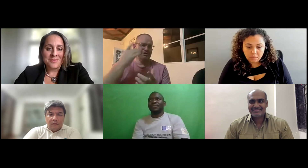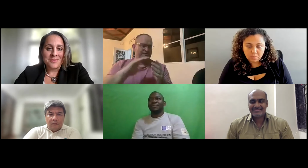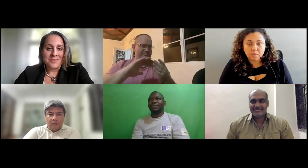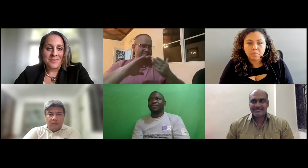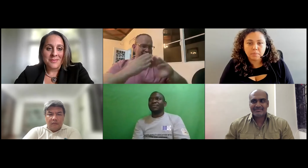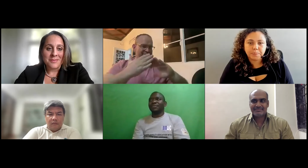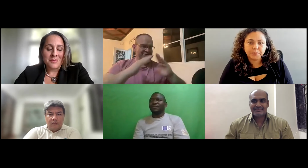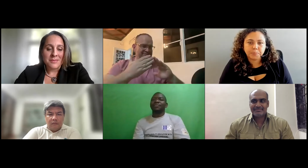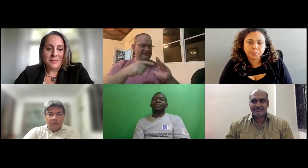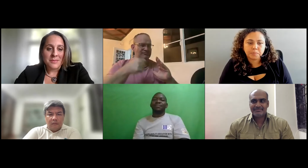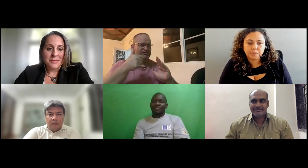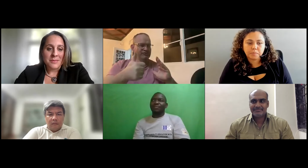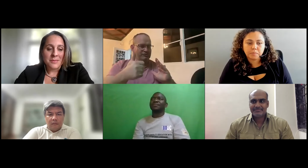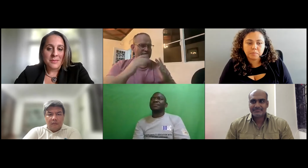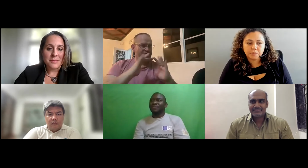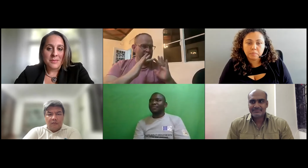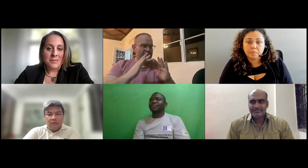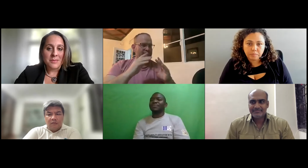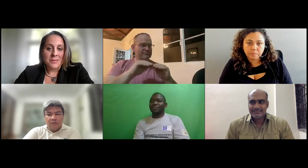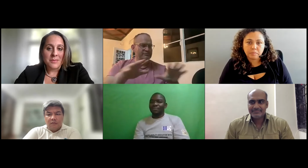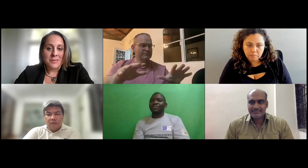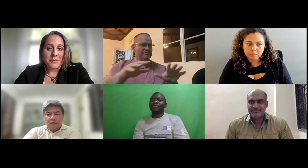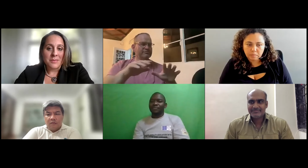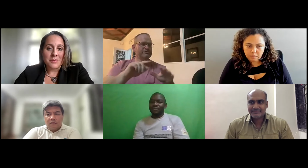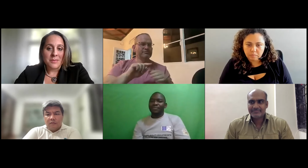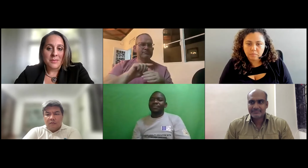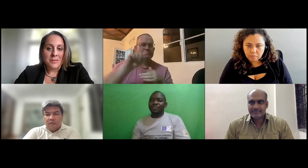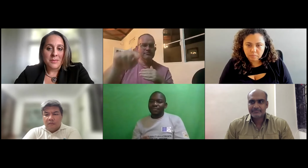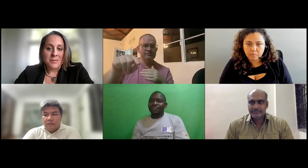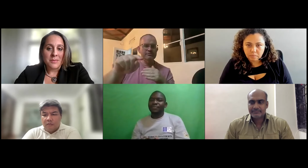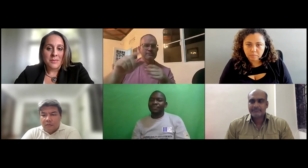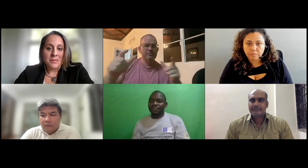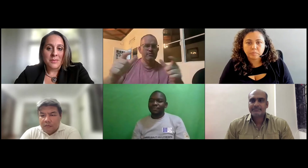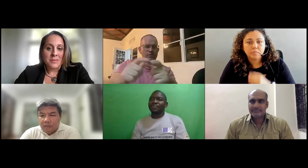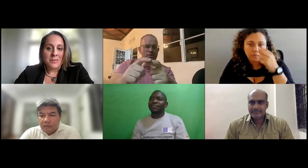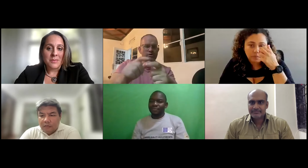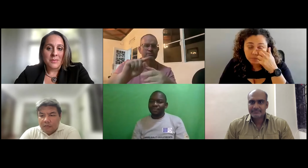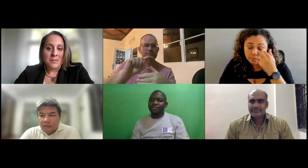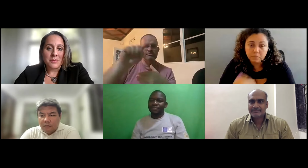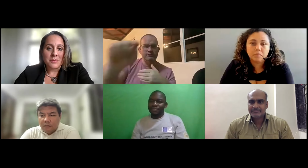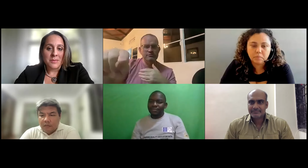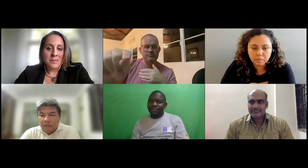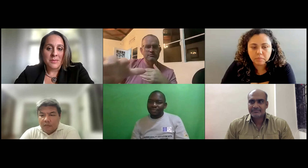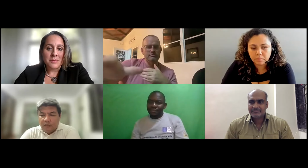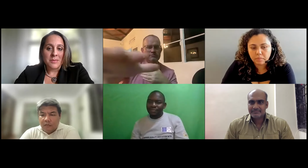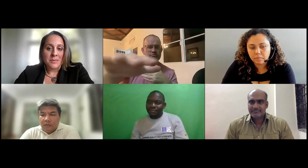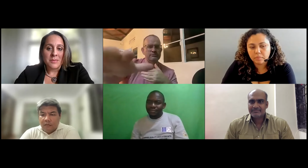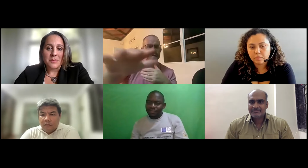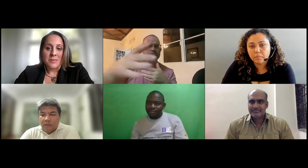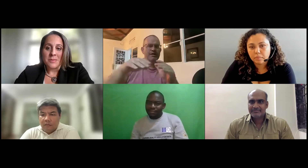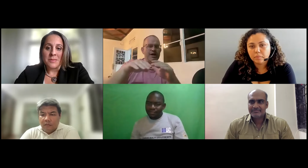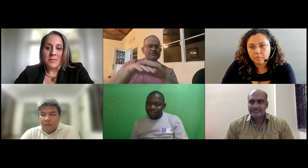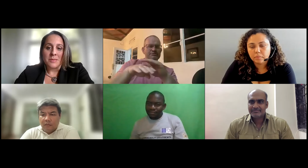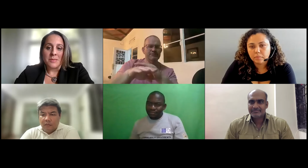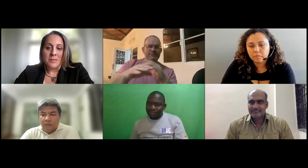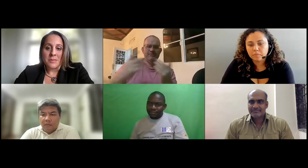Yes, the issue is very similar across the globe, where we have strong internet for some. It can be great